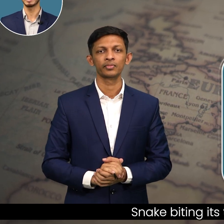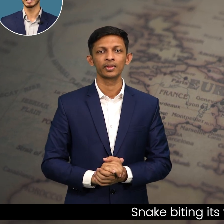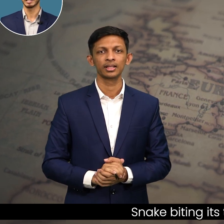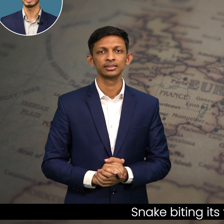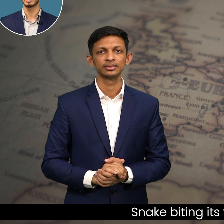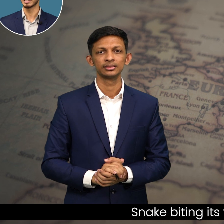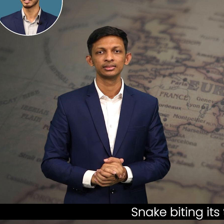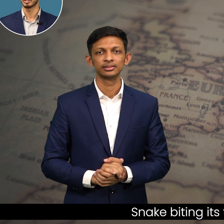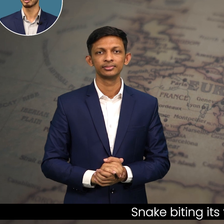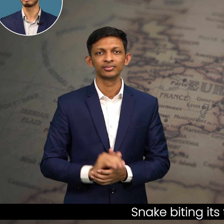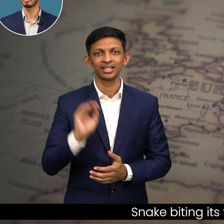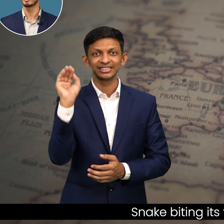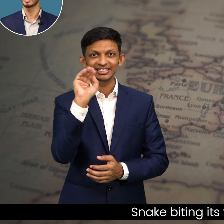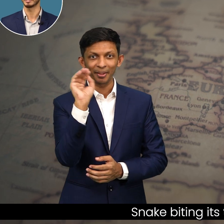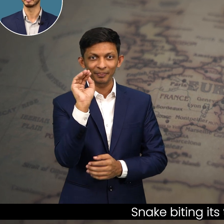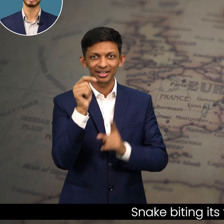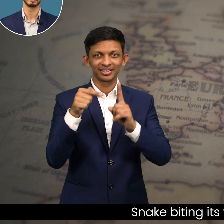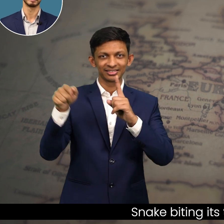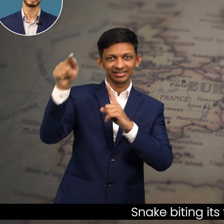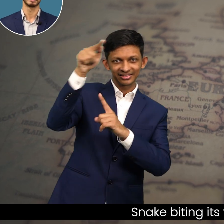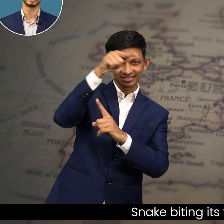Snake biting its tail to form a ring,